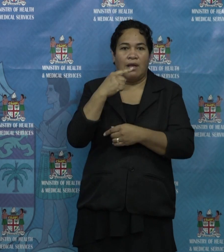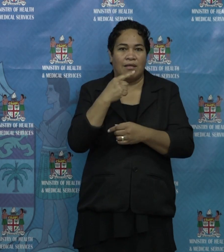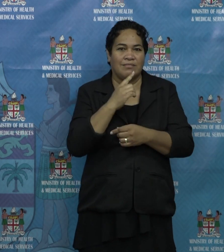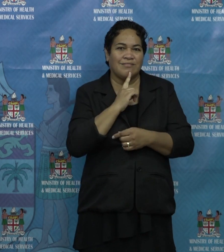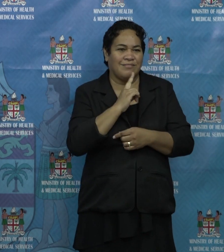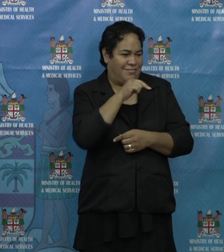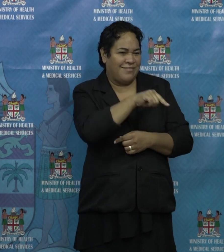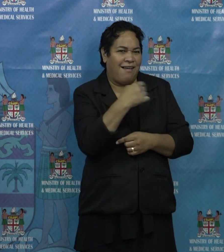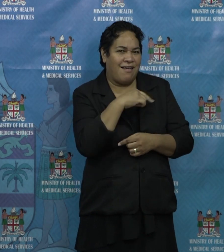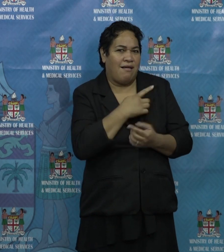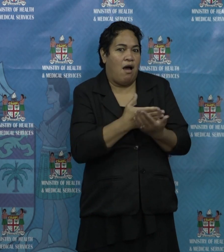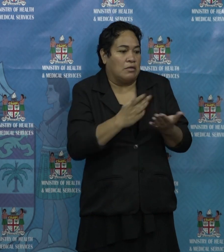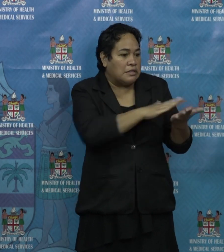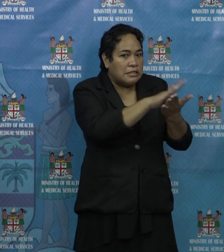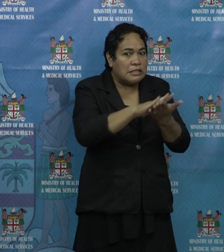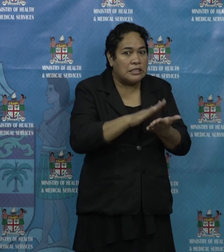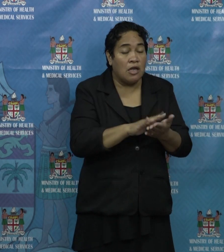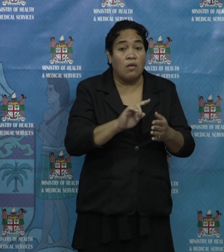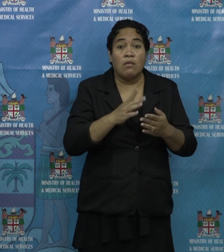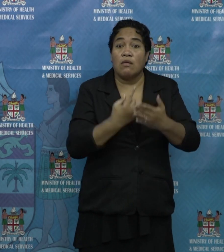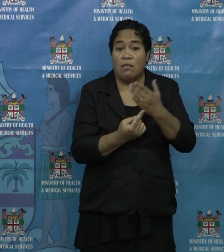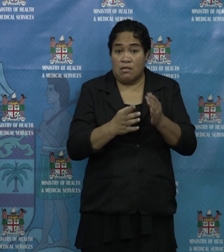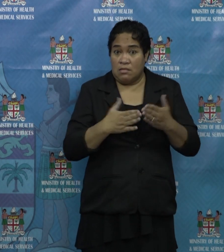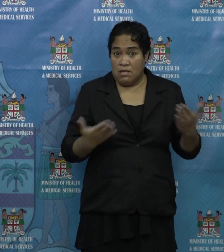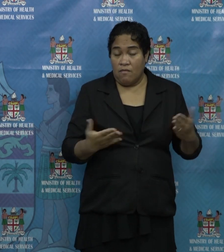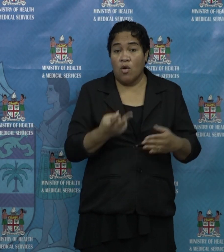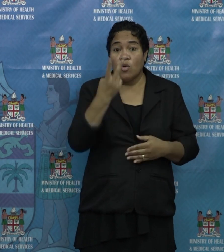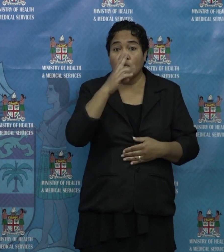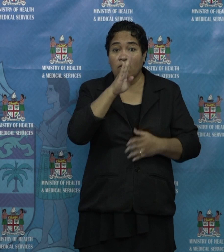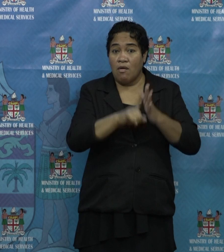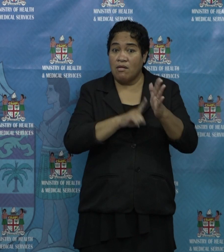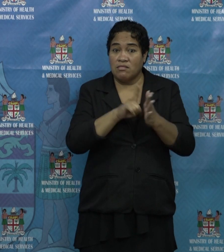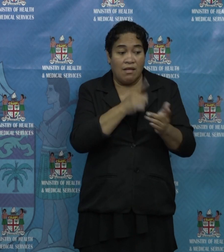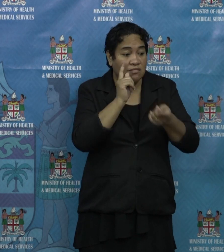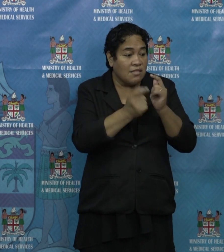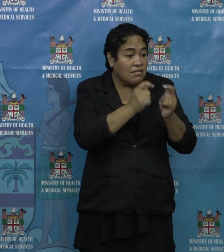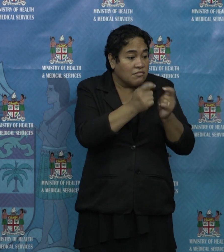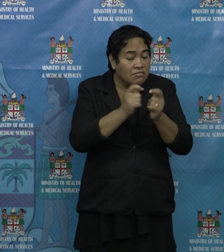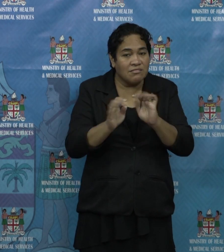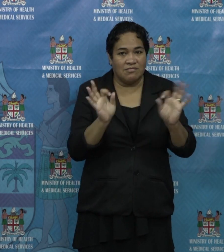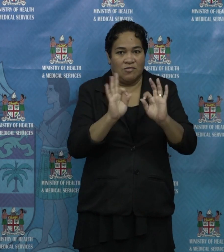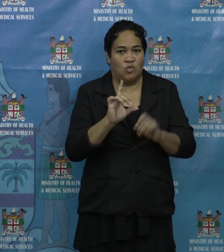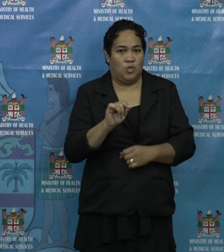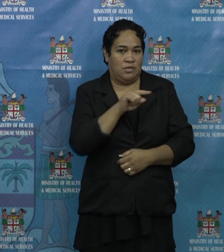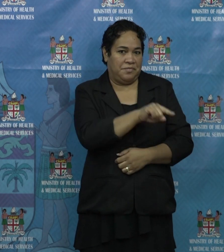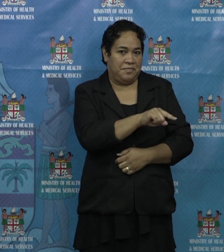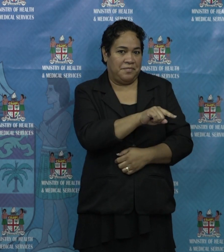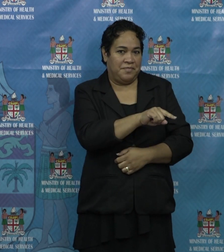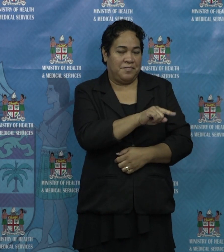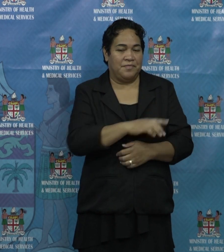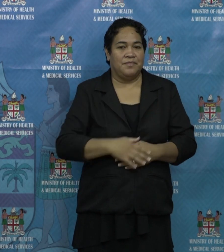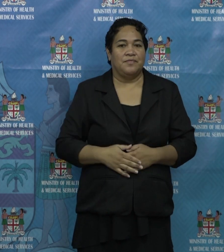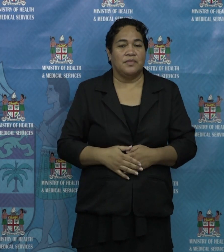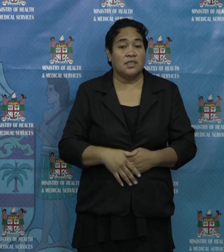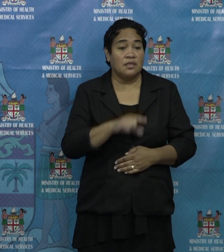As a result, there will be no testing on site for at least another 24 hours. The Fiji CDC is